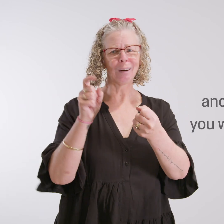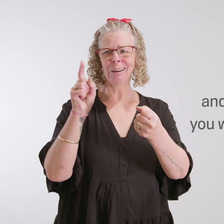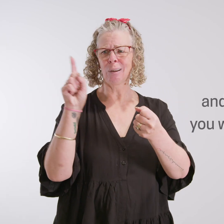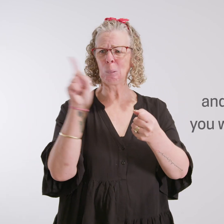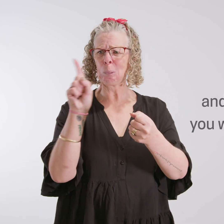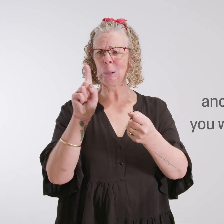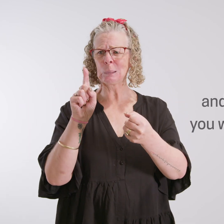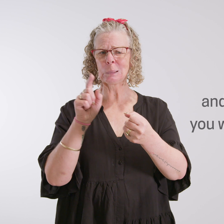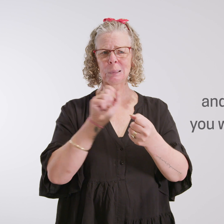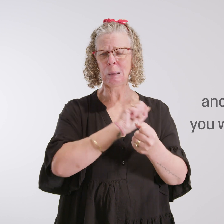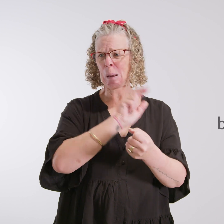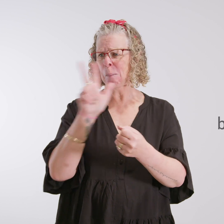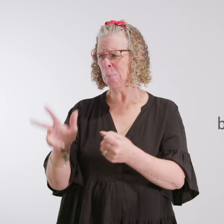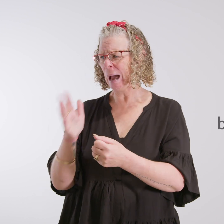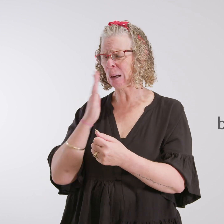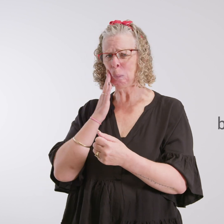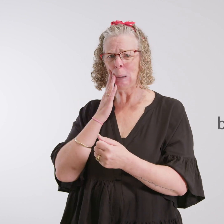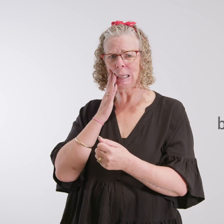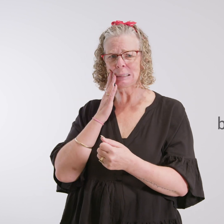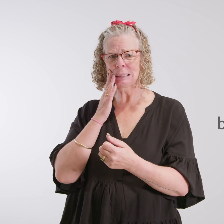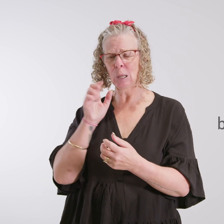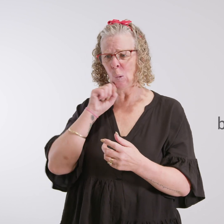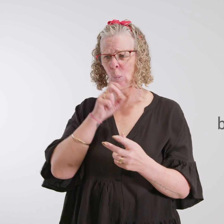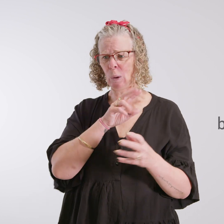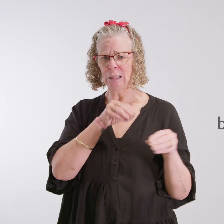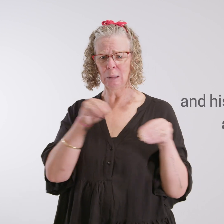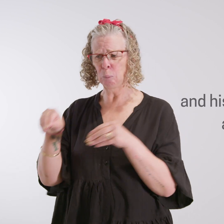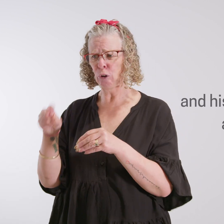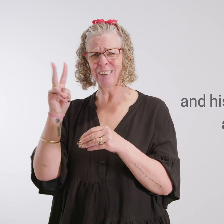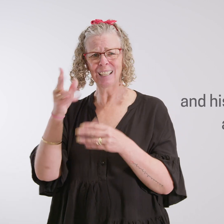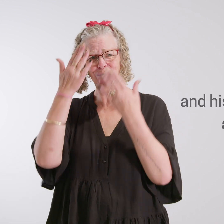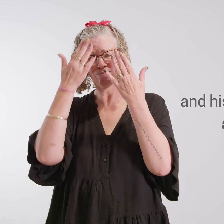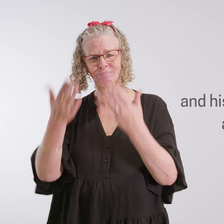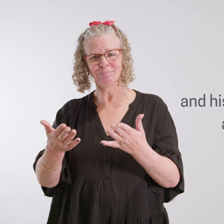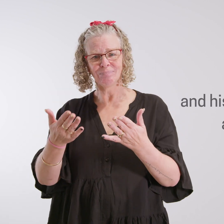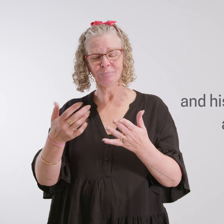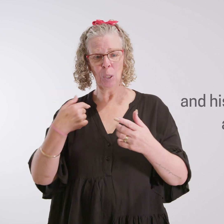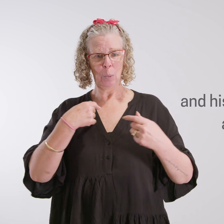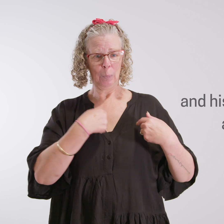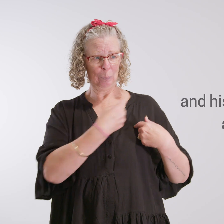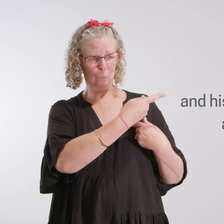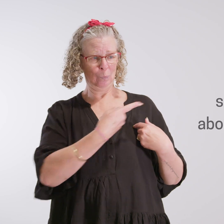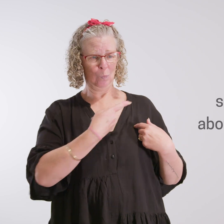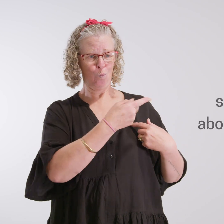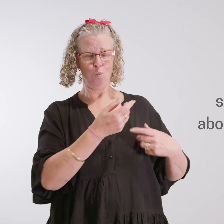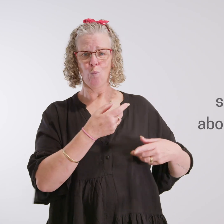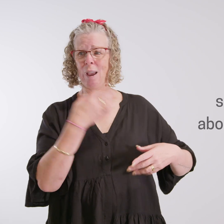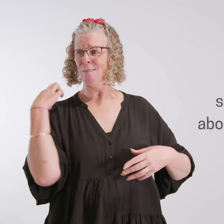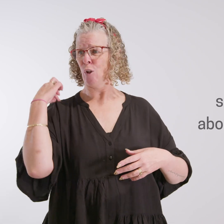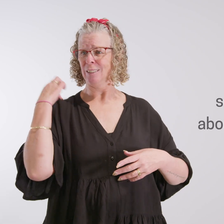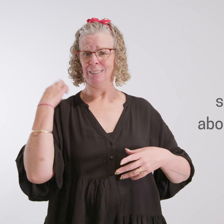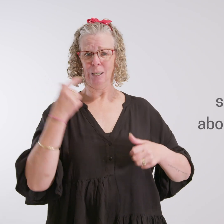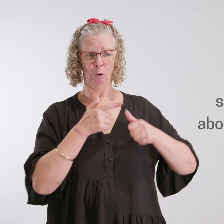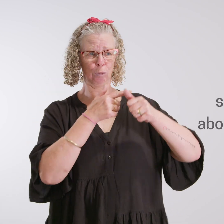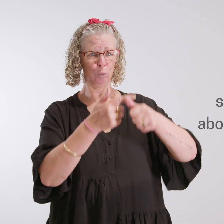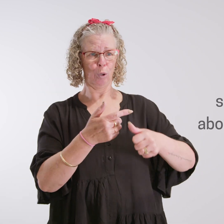back to. We were okay, but then both me and his dad were volunteers and responders, so he was worried about us